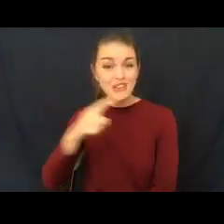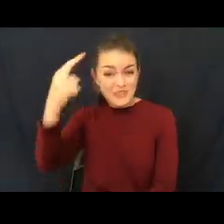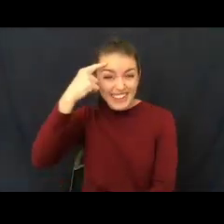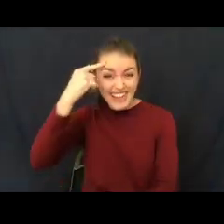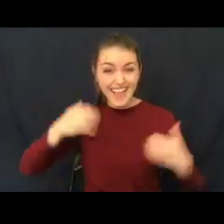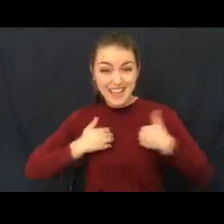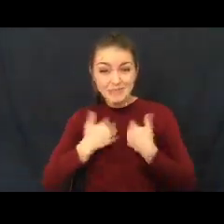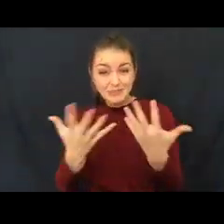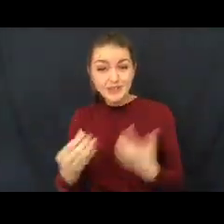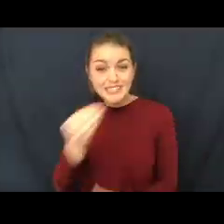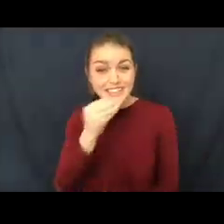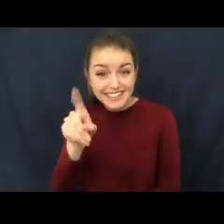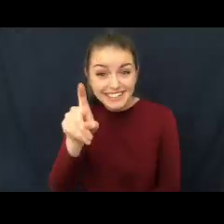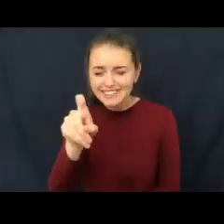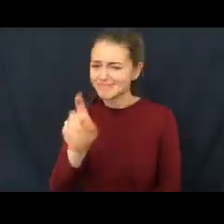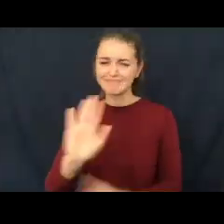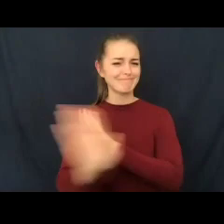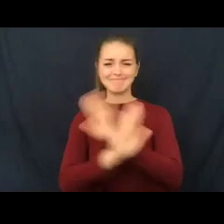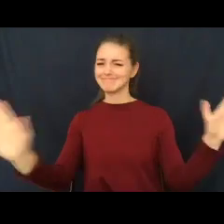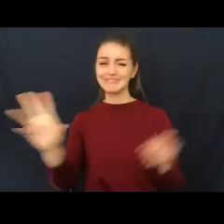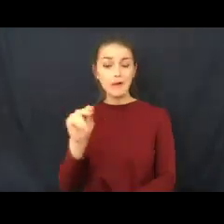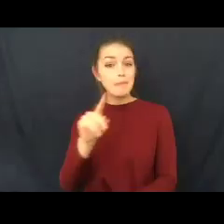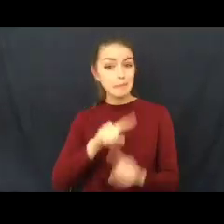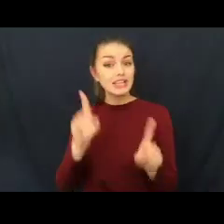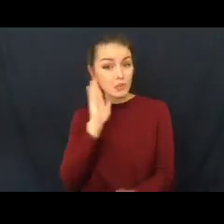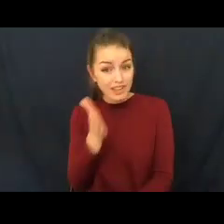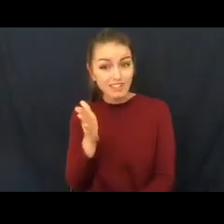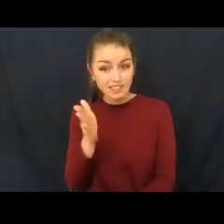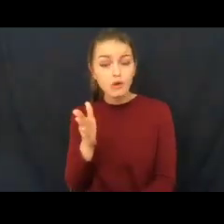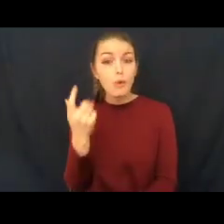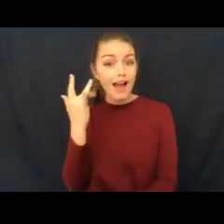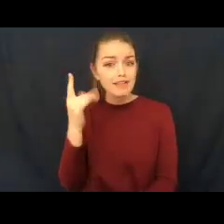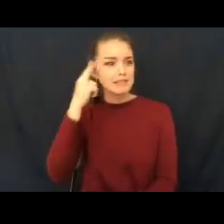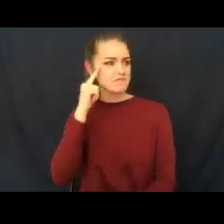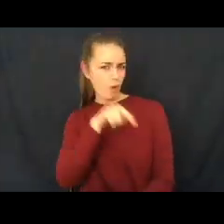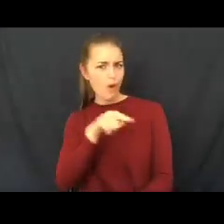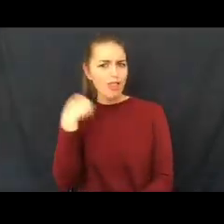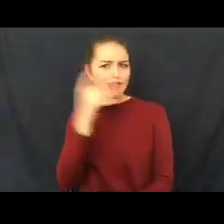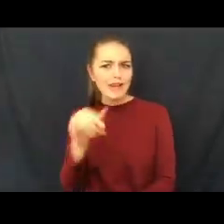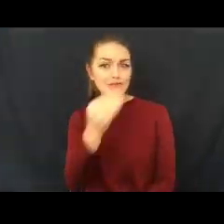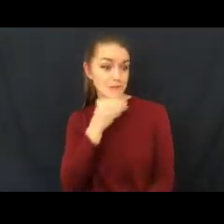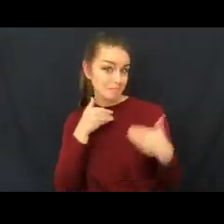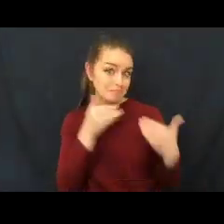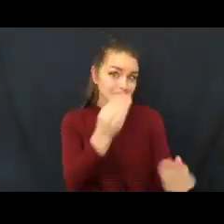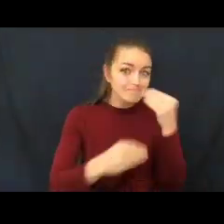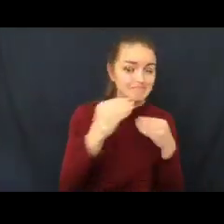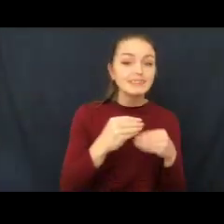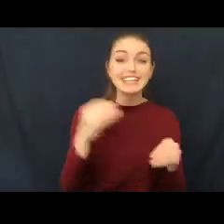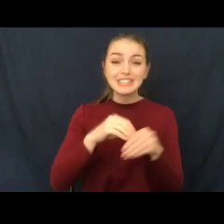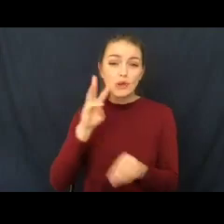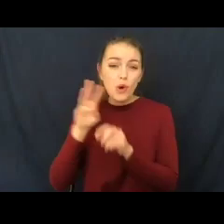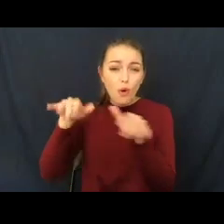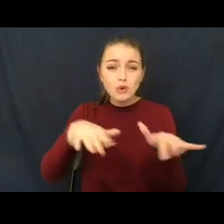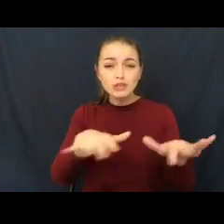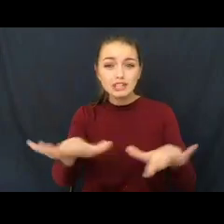that stuff? No. No. And they do though. So Yeah, for they think instance, it's food. this is in the oceans a lot, and it breaks down